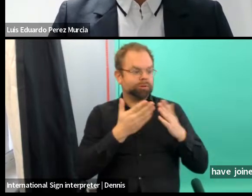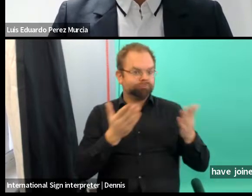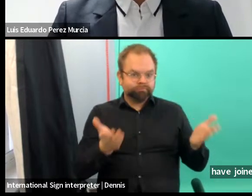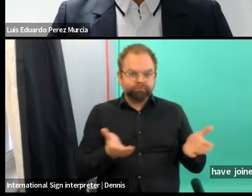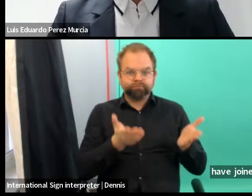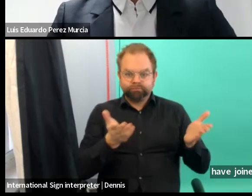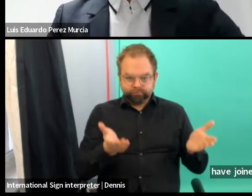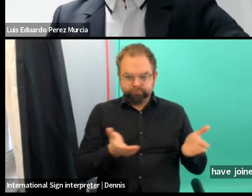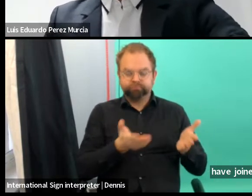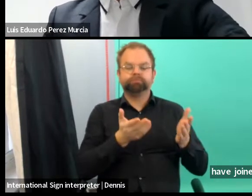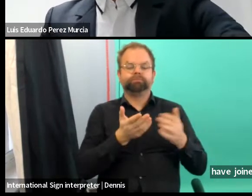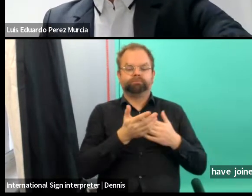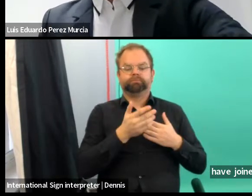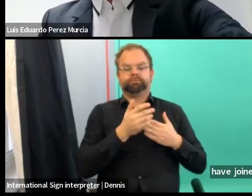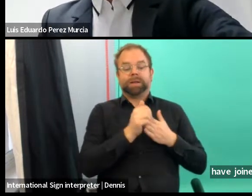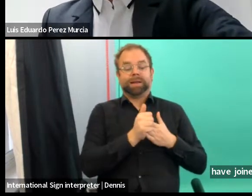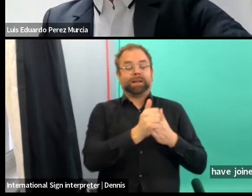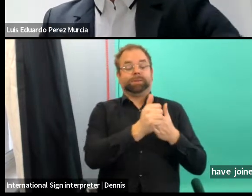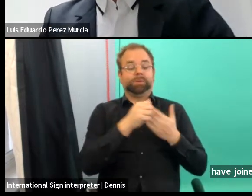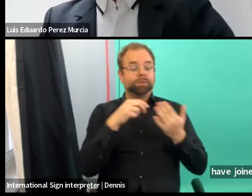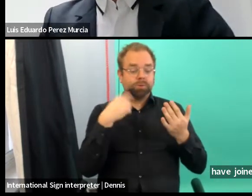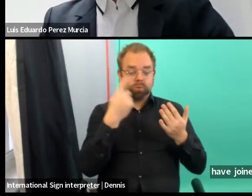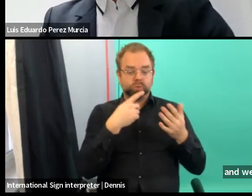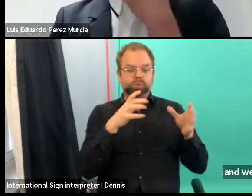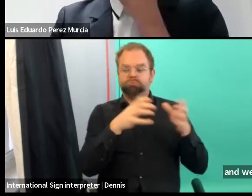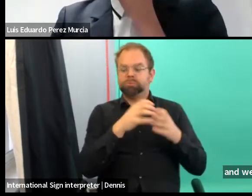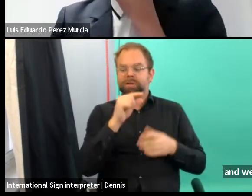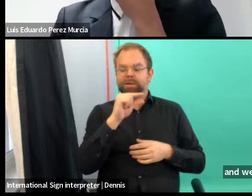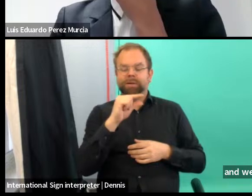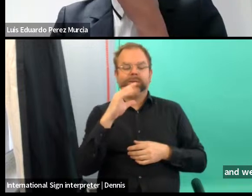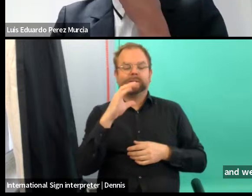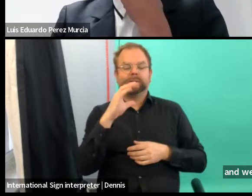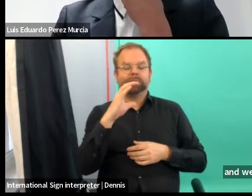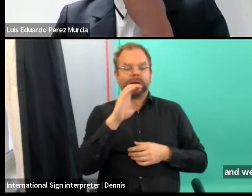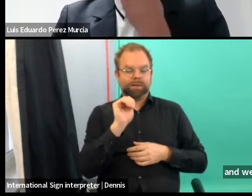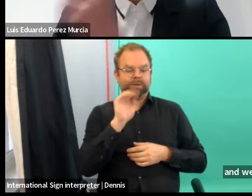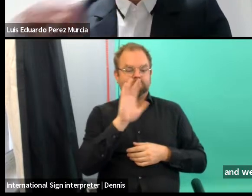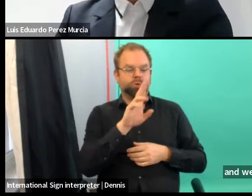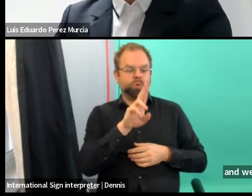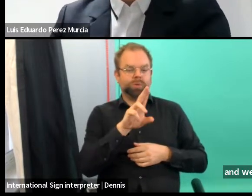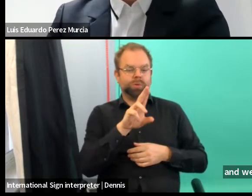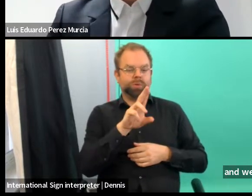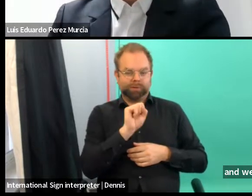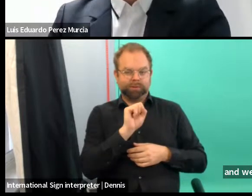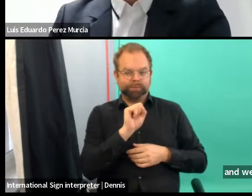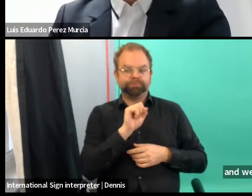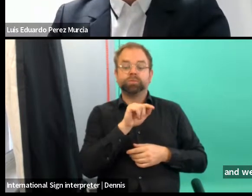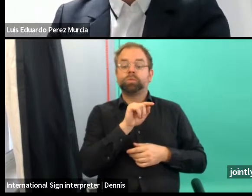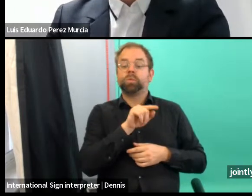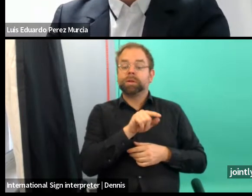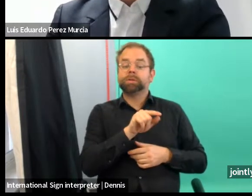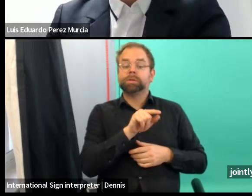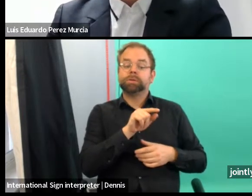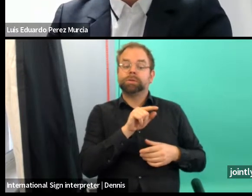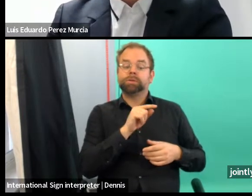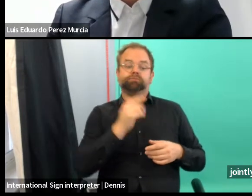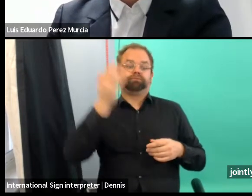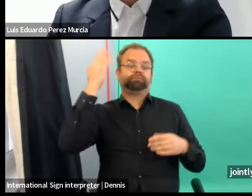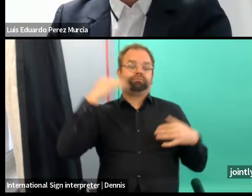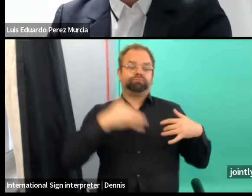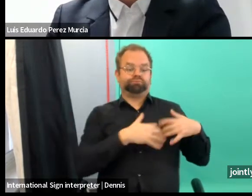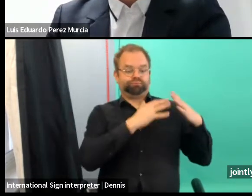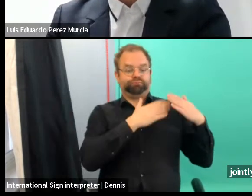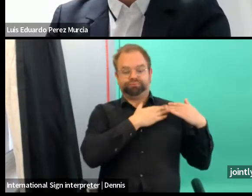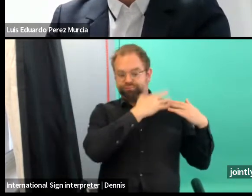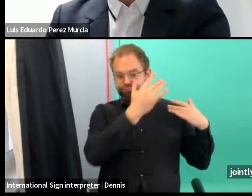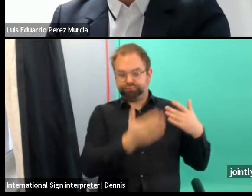on jointly coordinating this community of practice, and the approach on